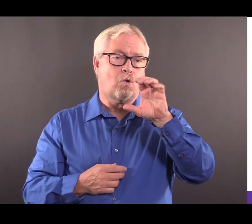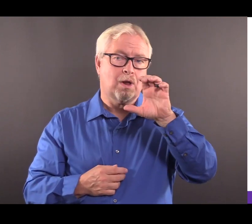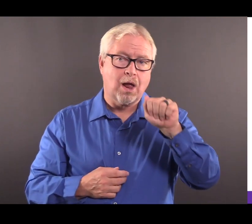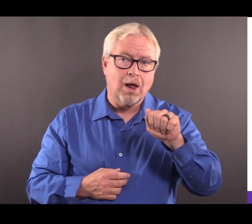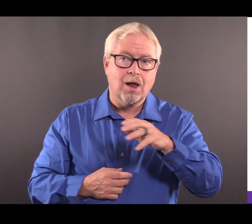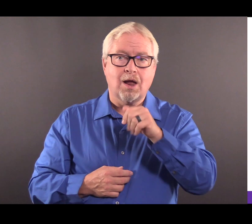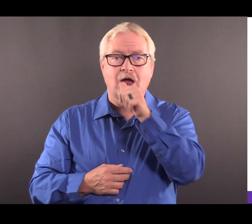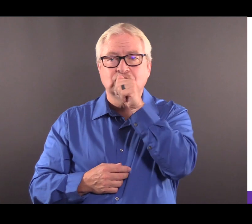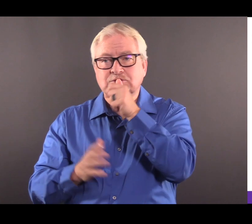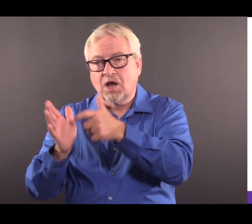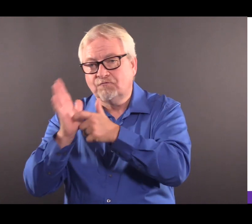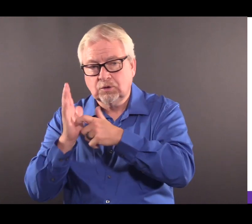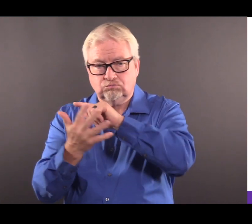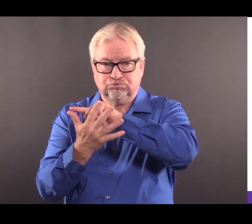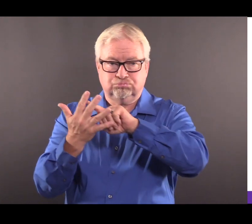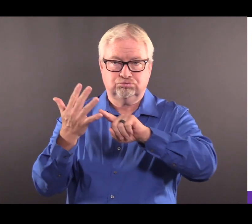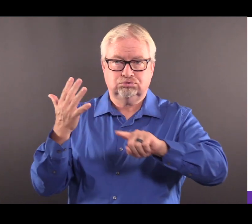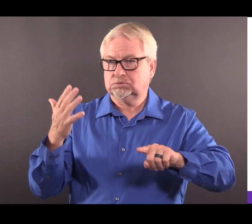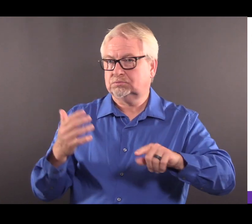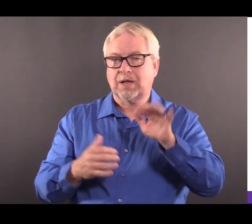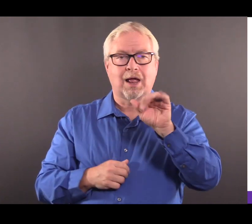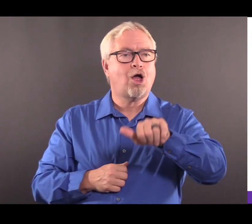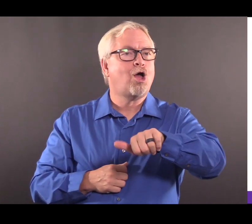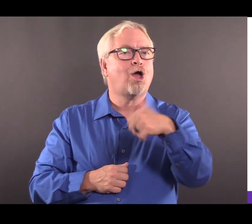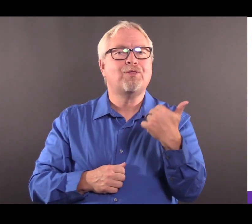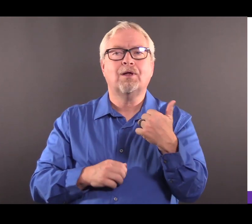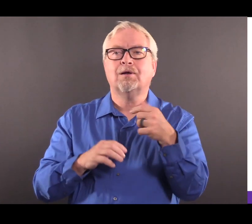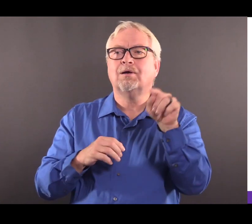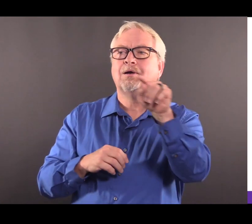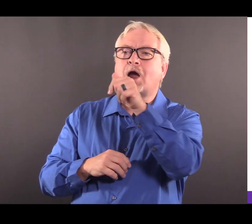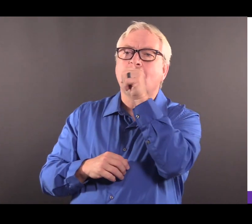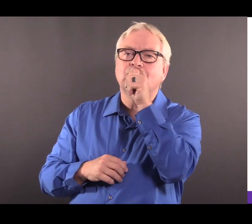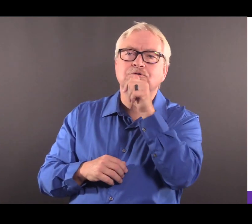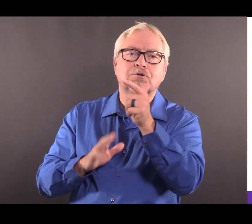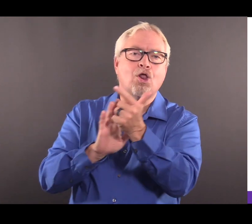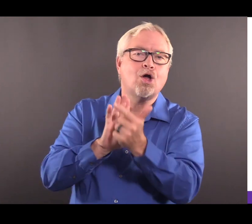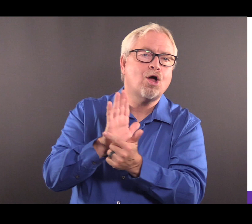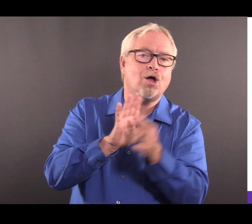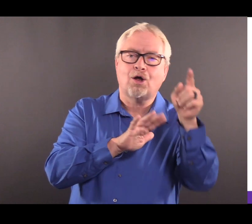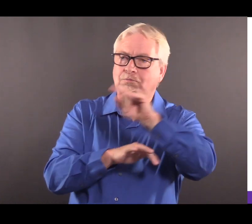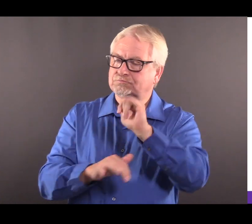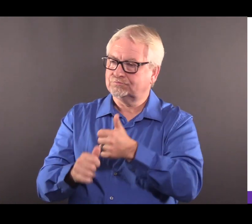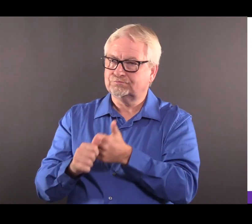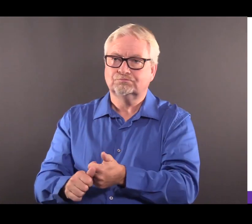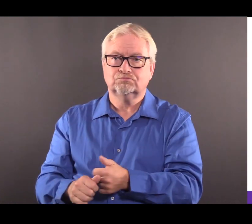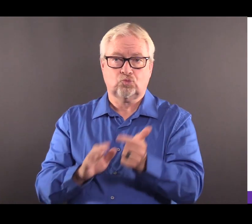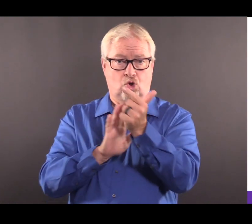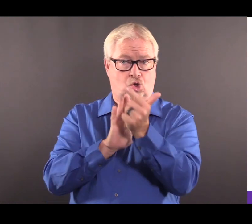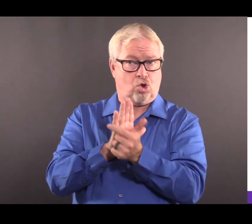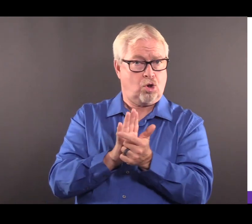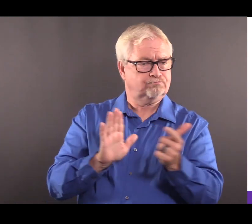VOCA confidentiality requirements and any other applicable confidentiality